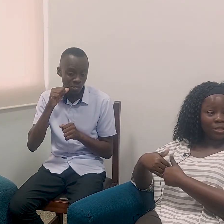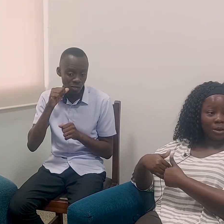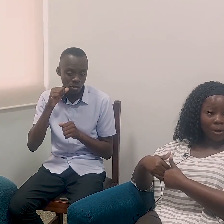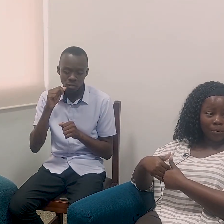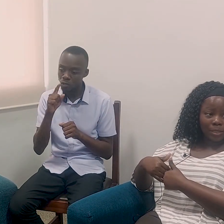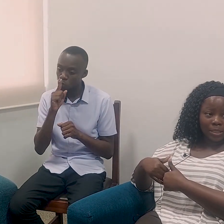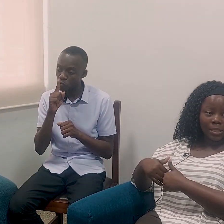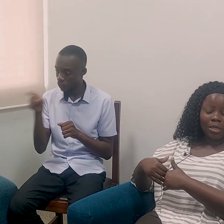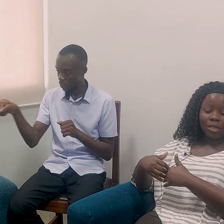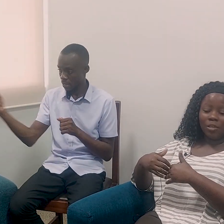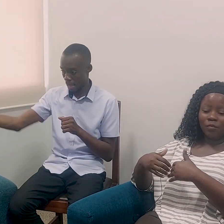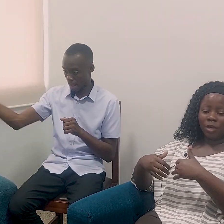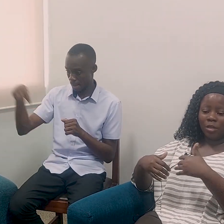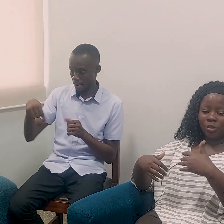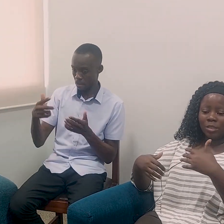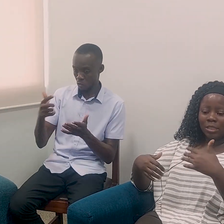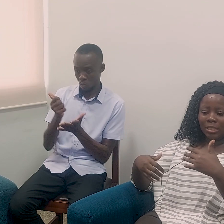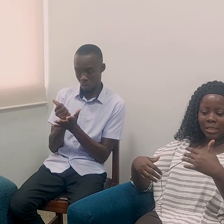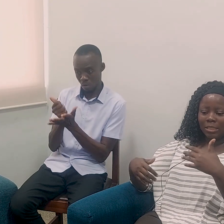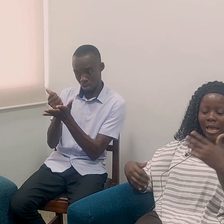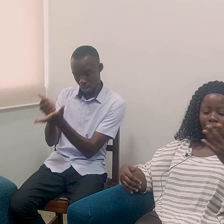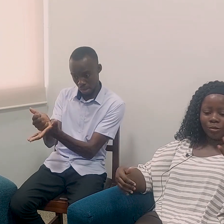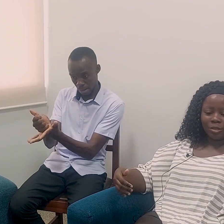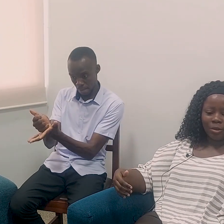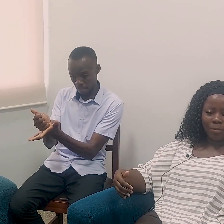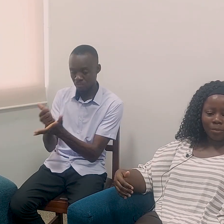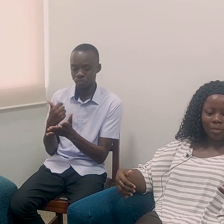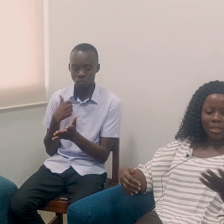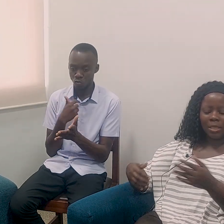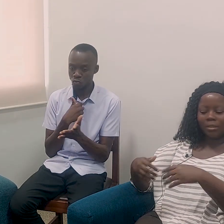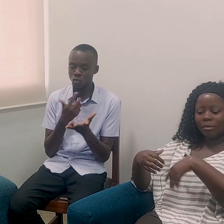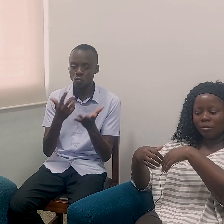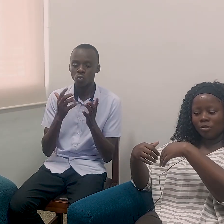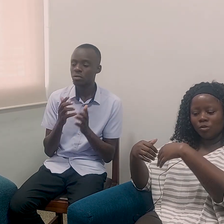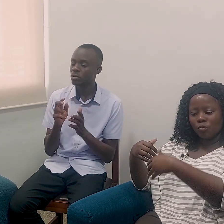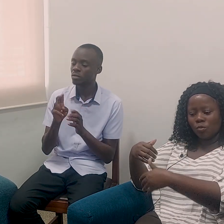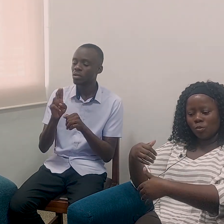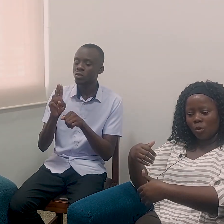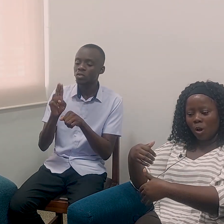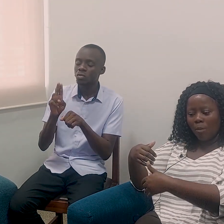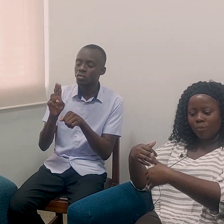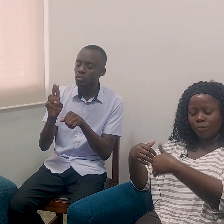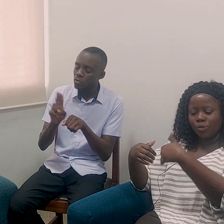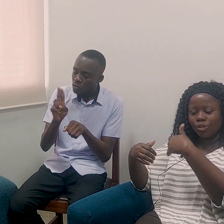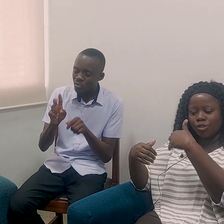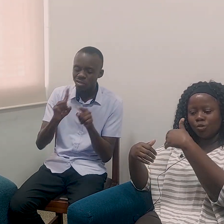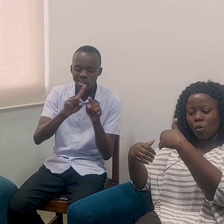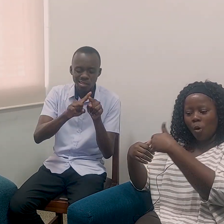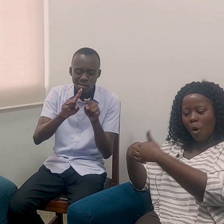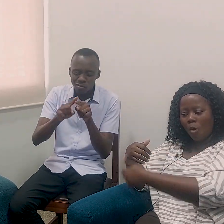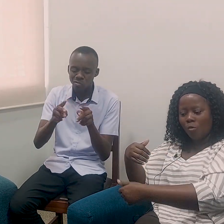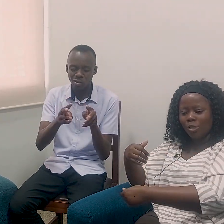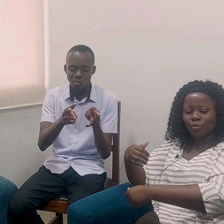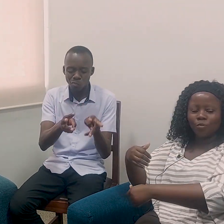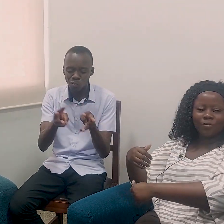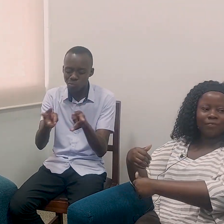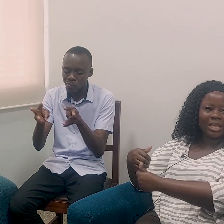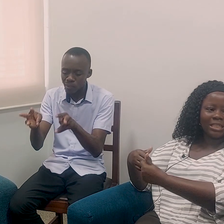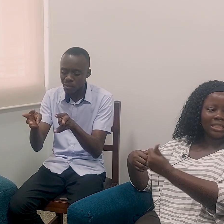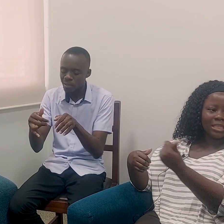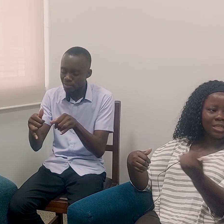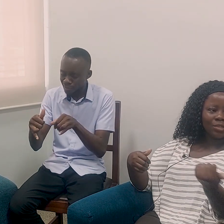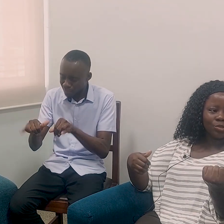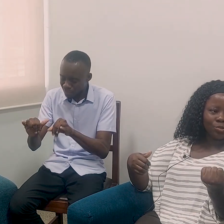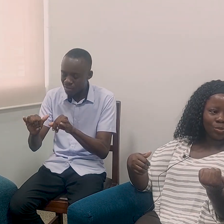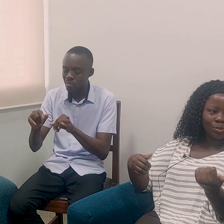into therapy, if you are using the psychotherapy method or approach, you always will